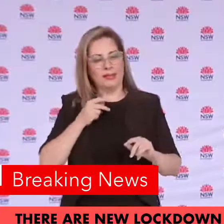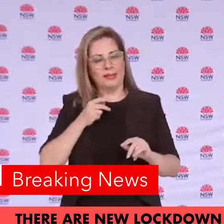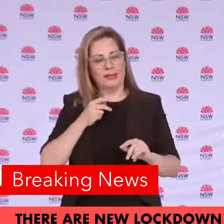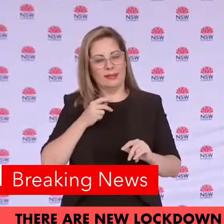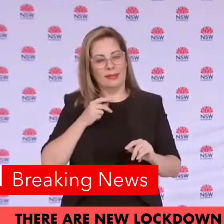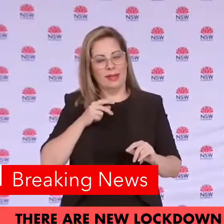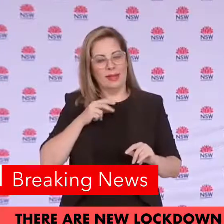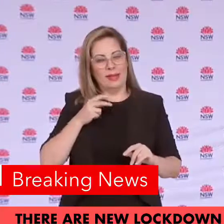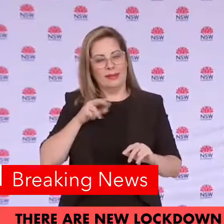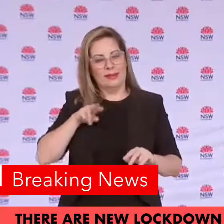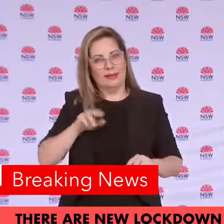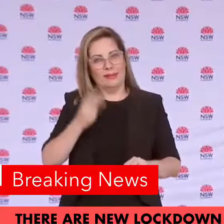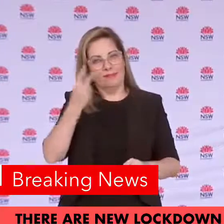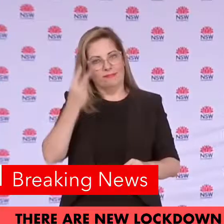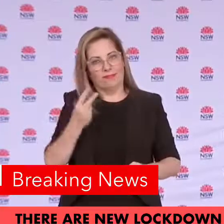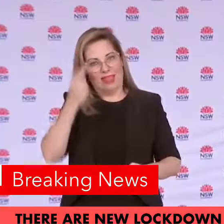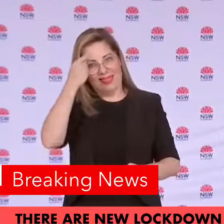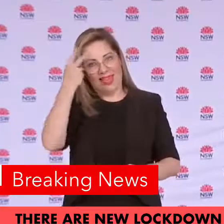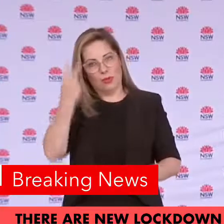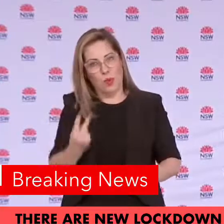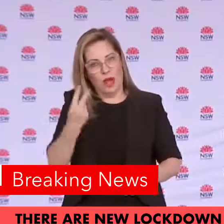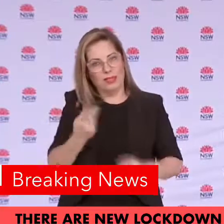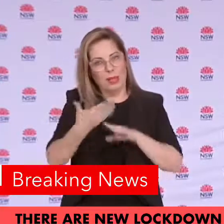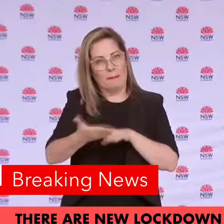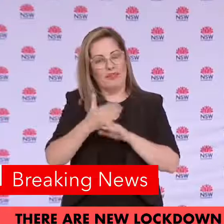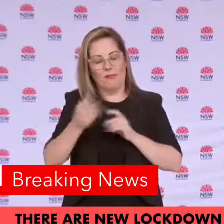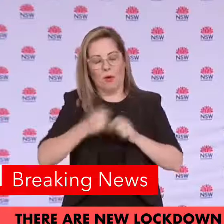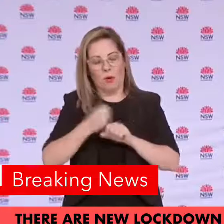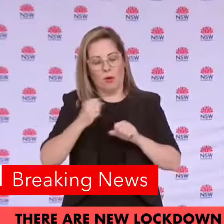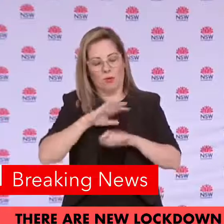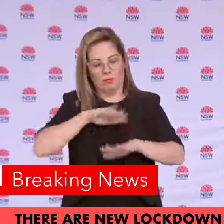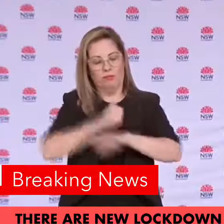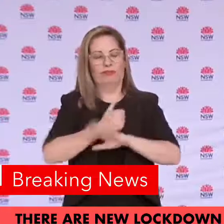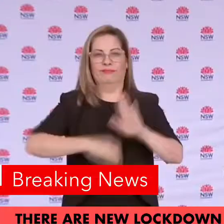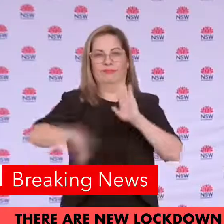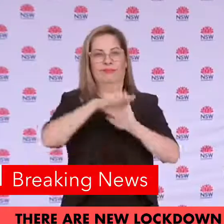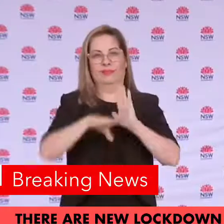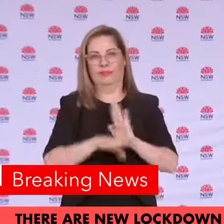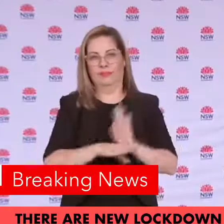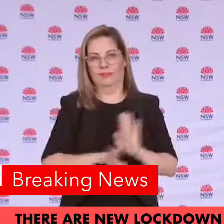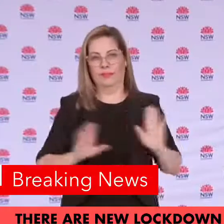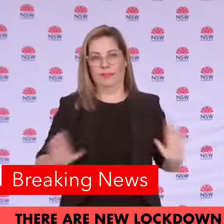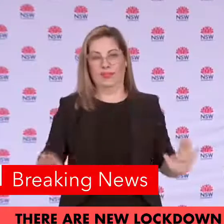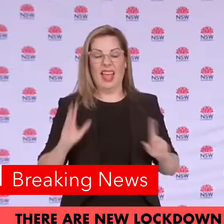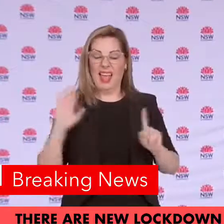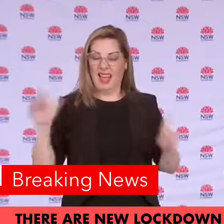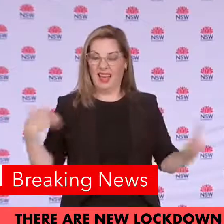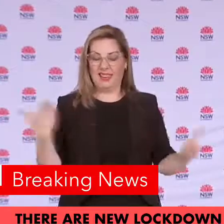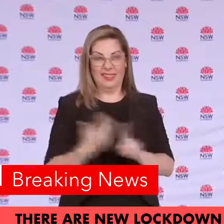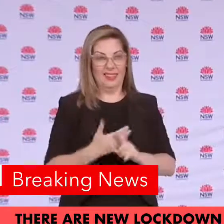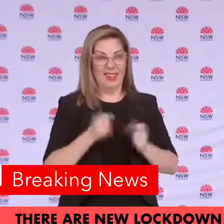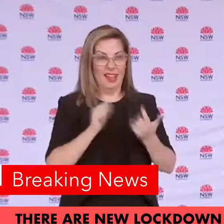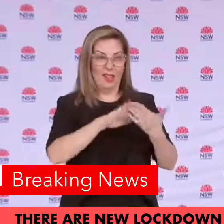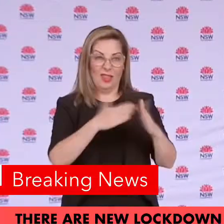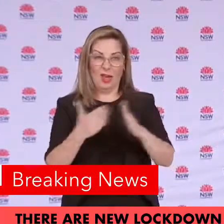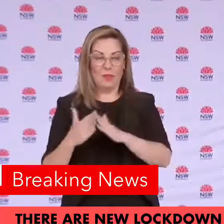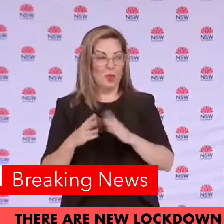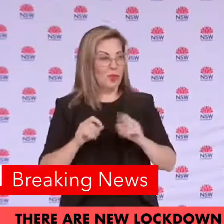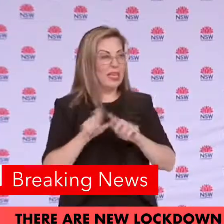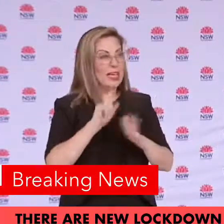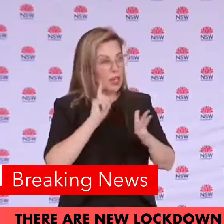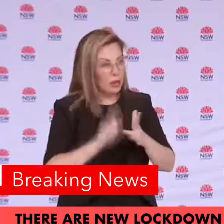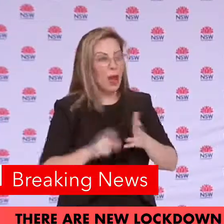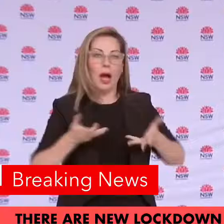whole level of different issues. And to date, the overwhelming response from the community has just been